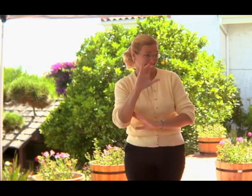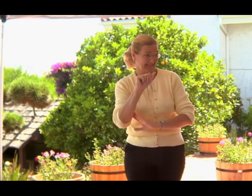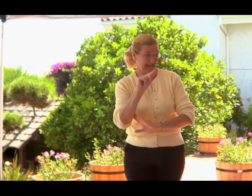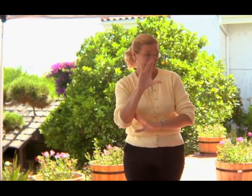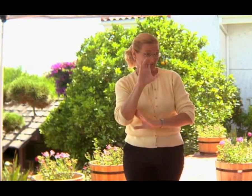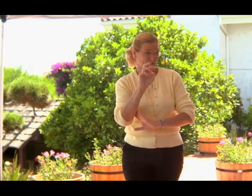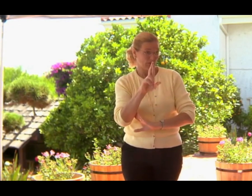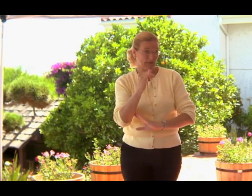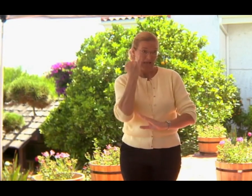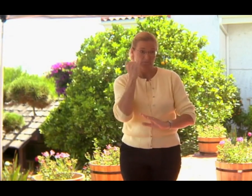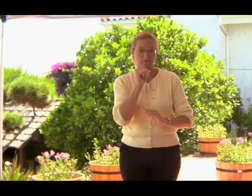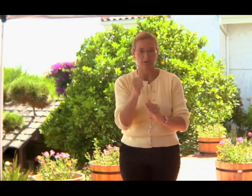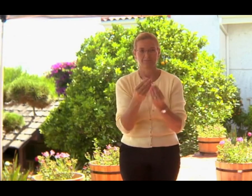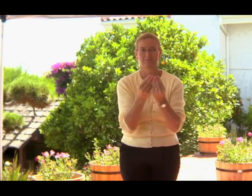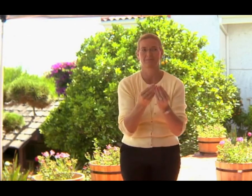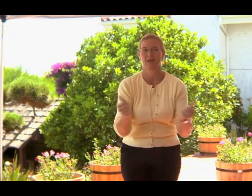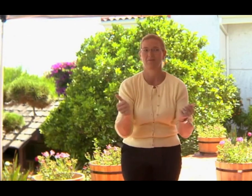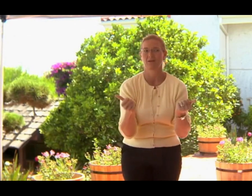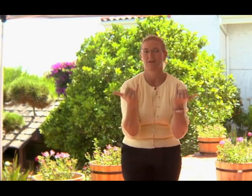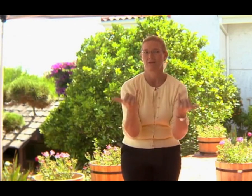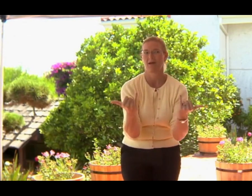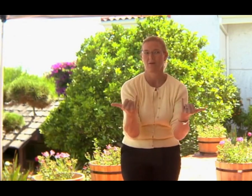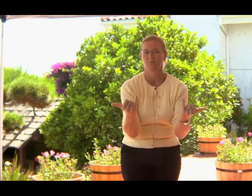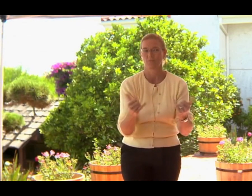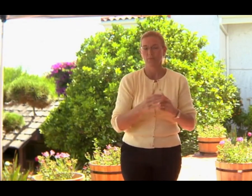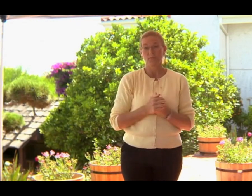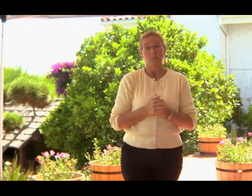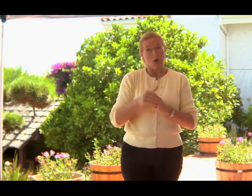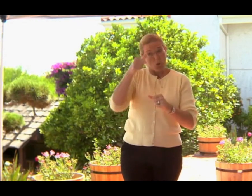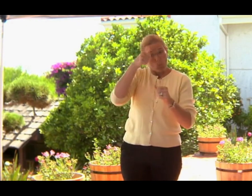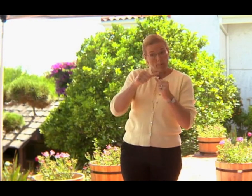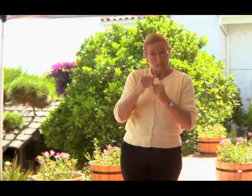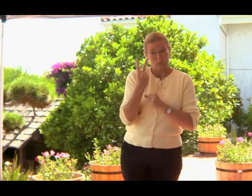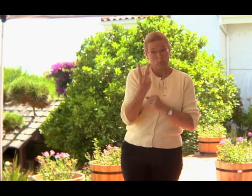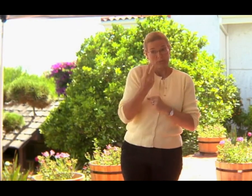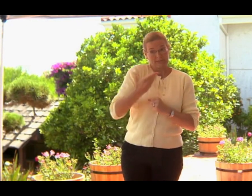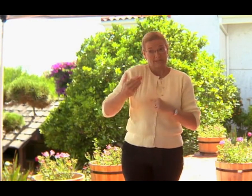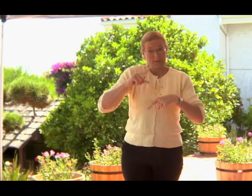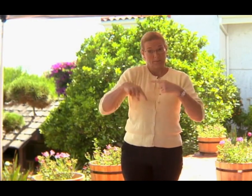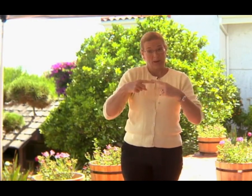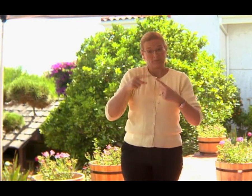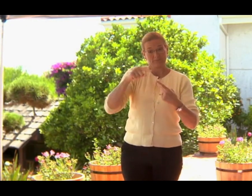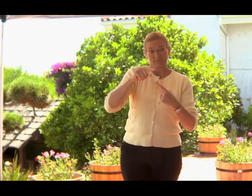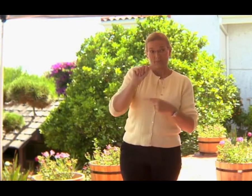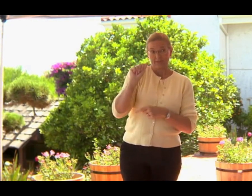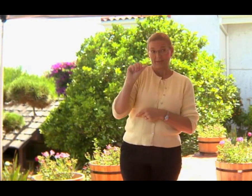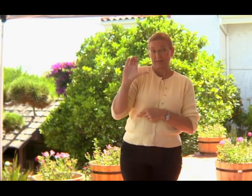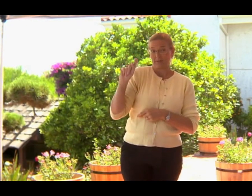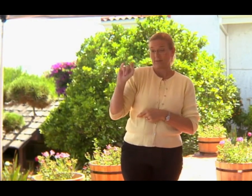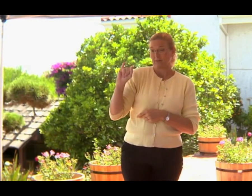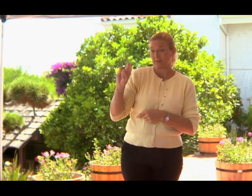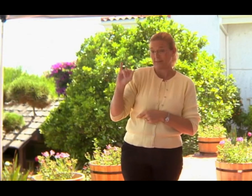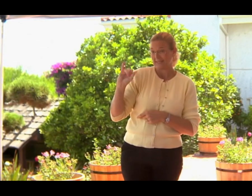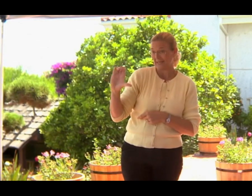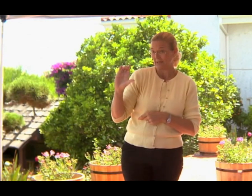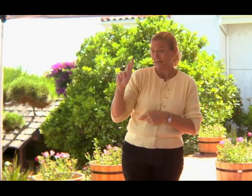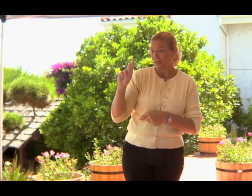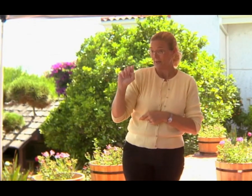they can turn into a skin cancer over many years. There are two things to remember about actinic keratosis.